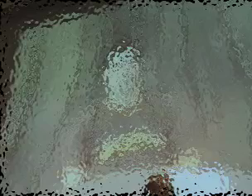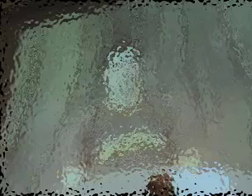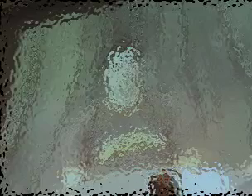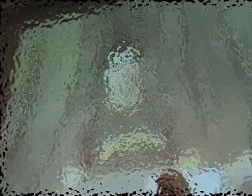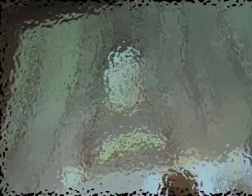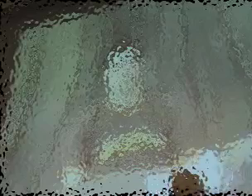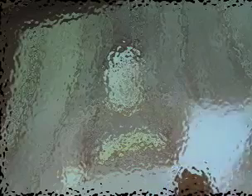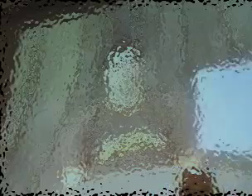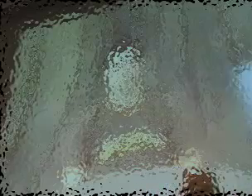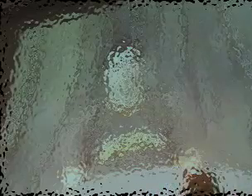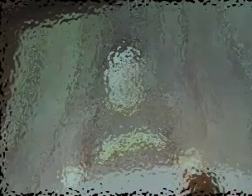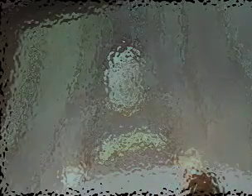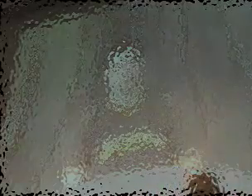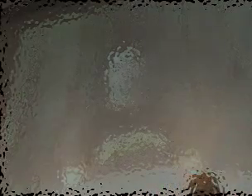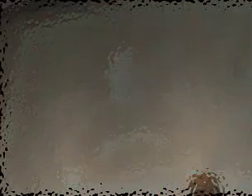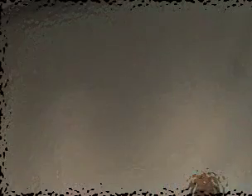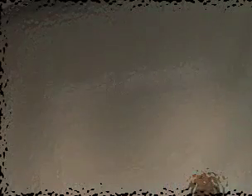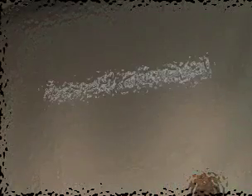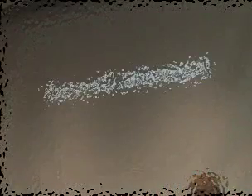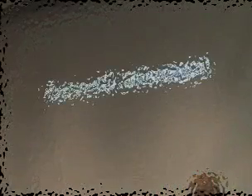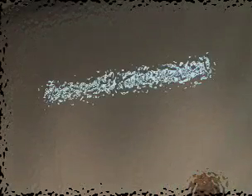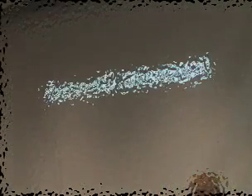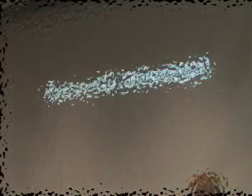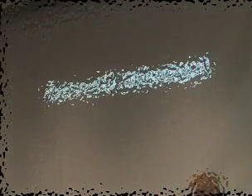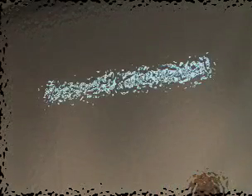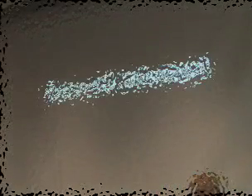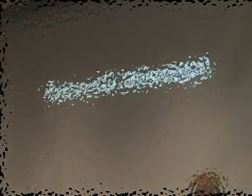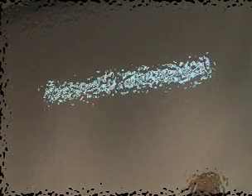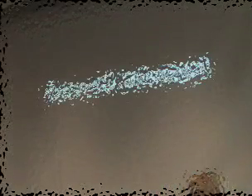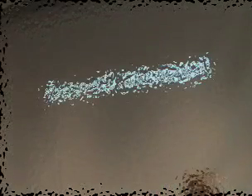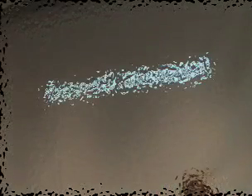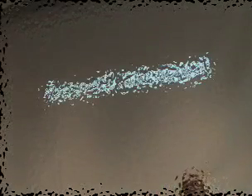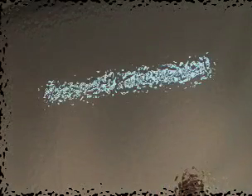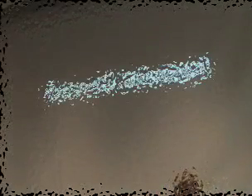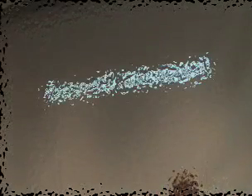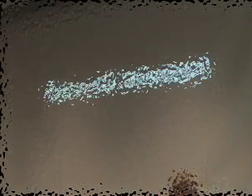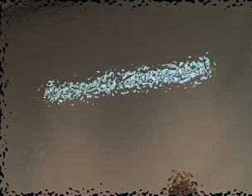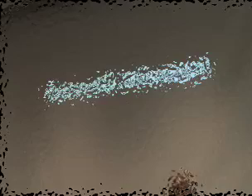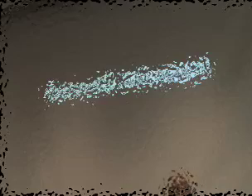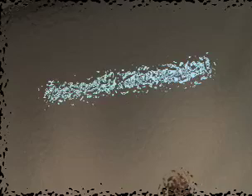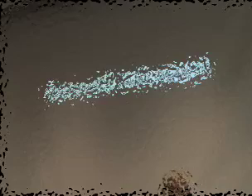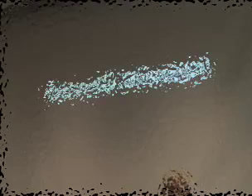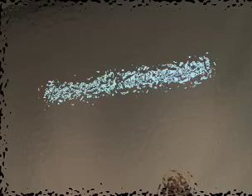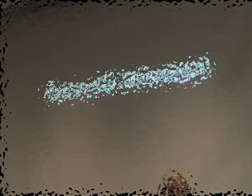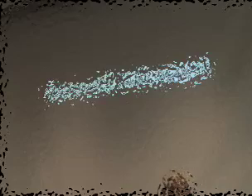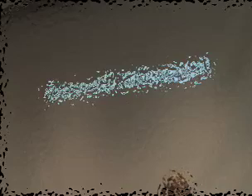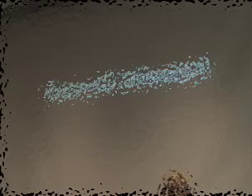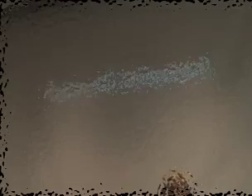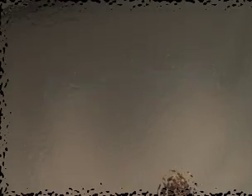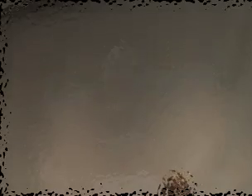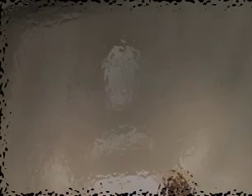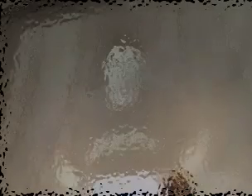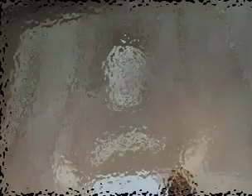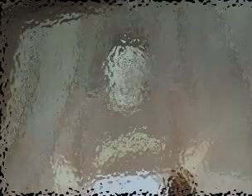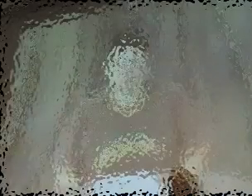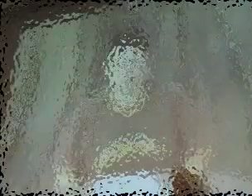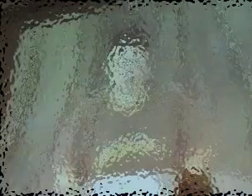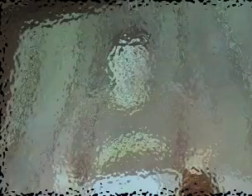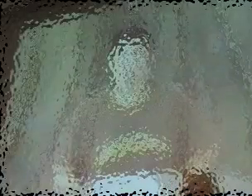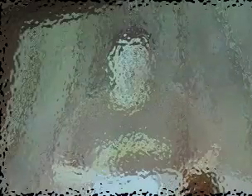the answer. And you can see how uncomfortable he is. And then we talk about it and I try to say, what do you think